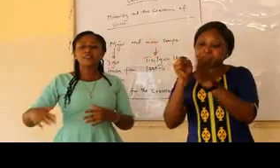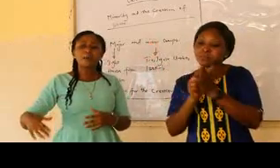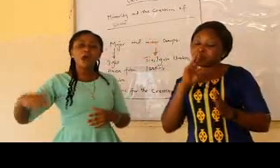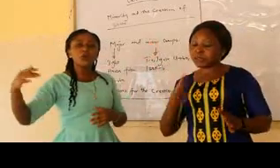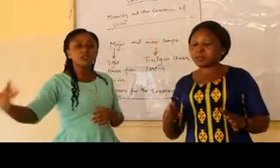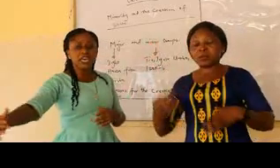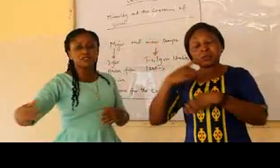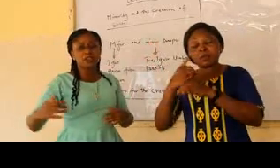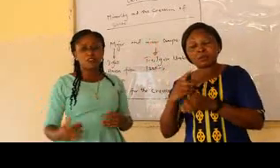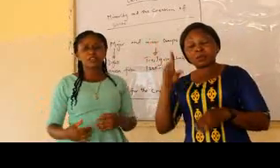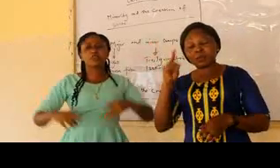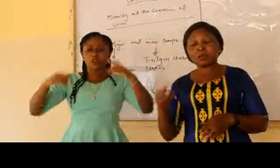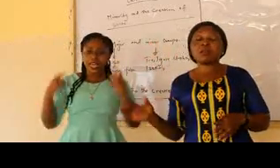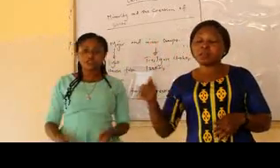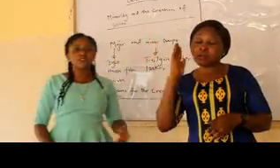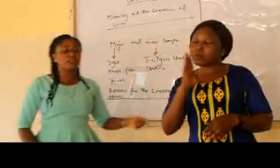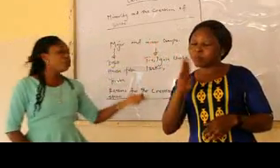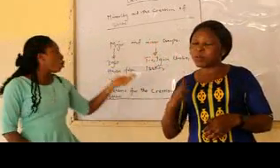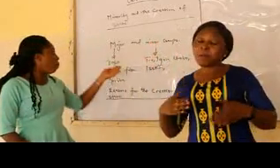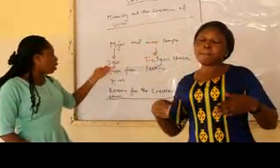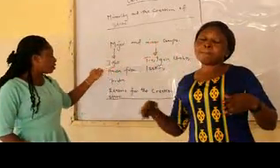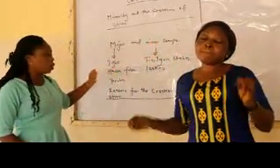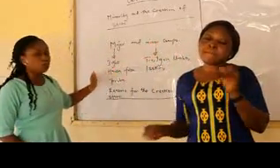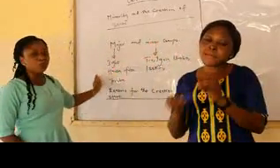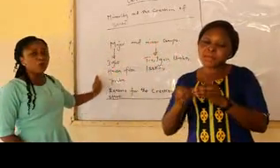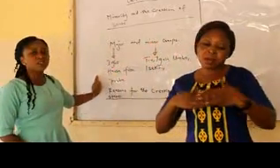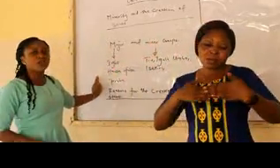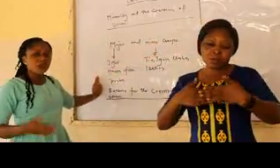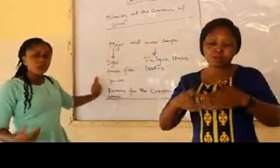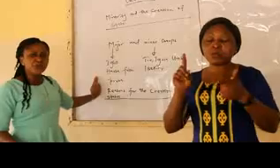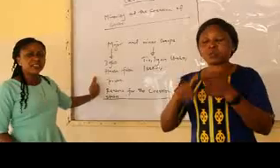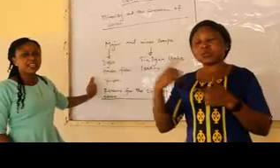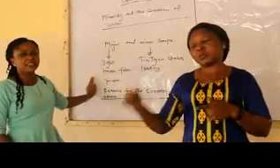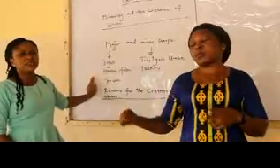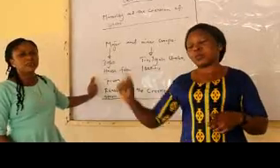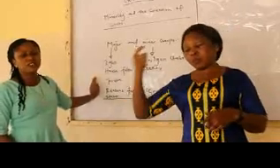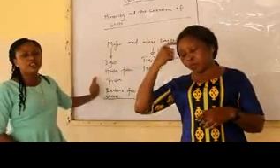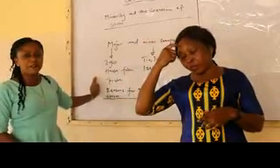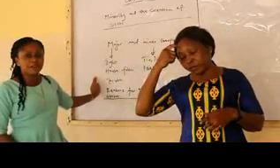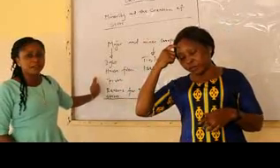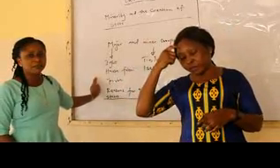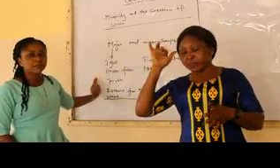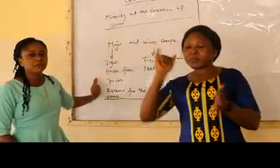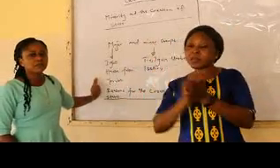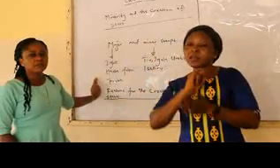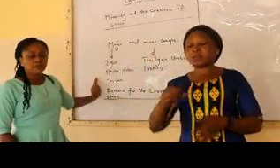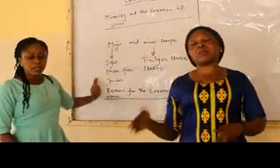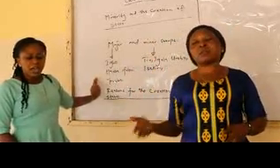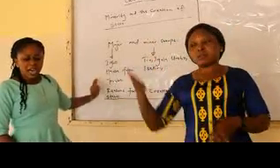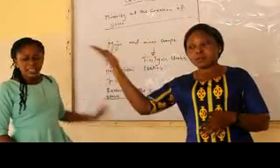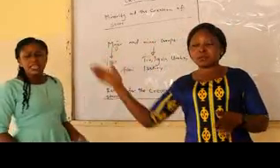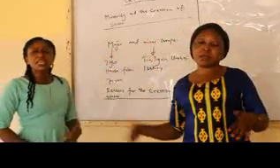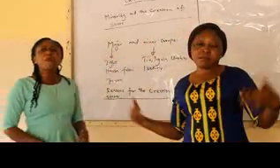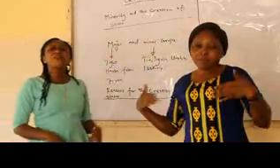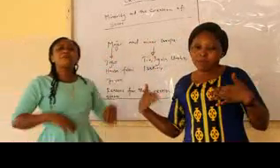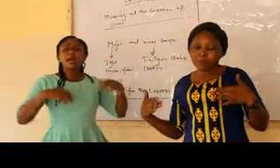will be somehow closer to the government. So for that reason, more states should be what? Created. You see their fear.